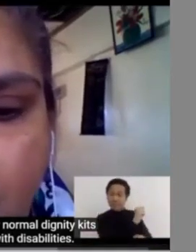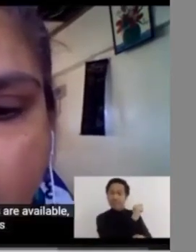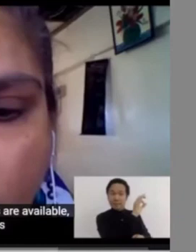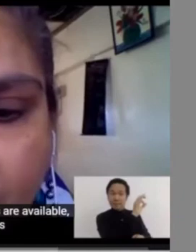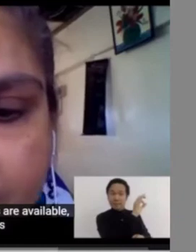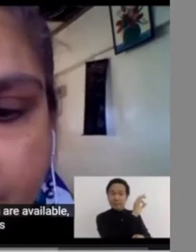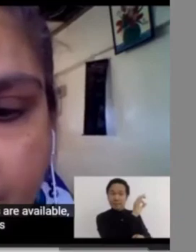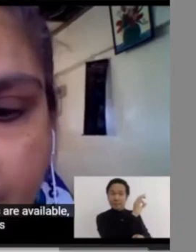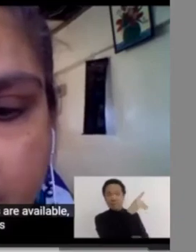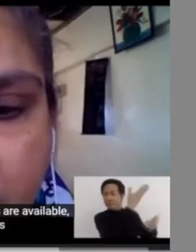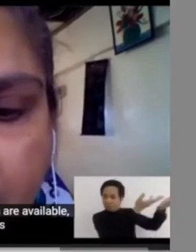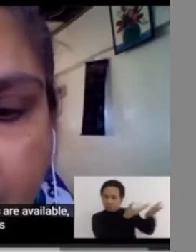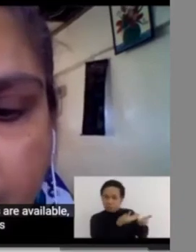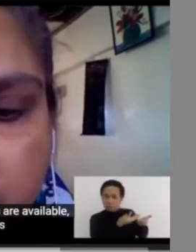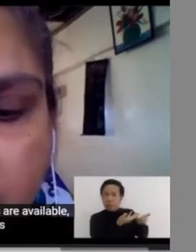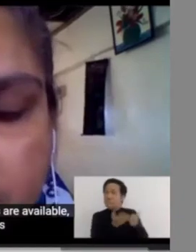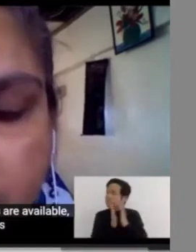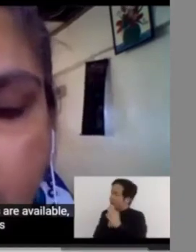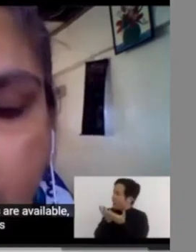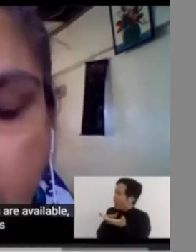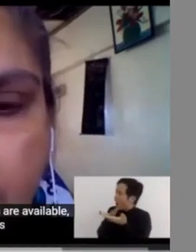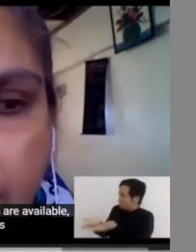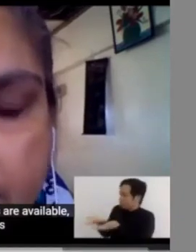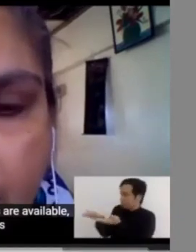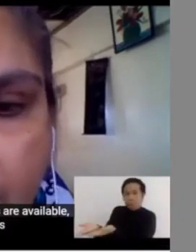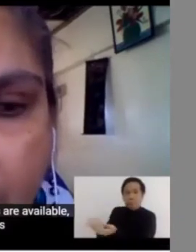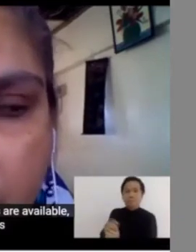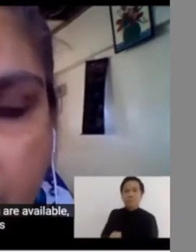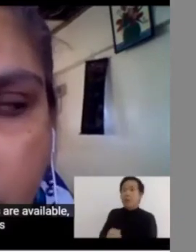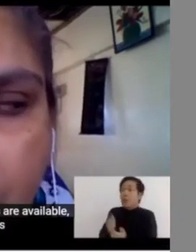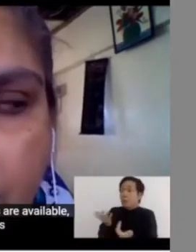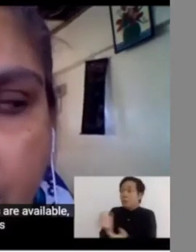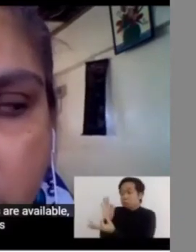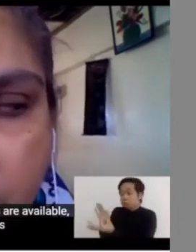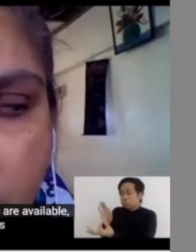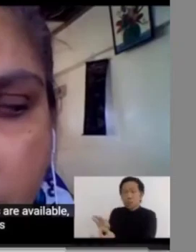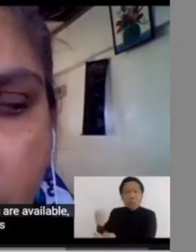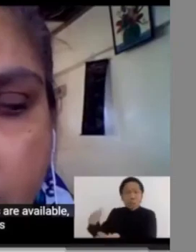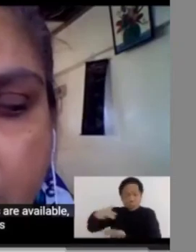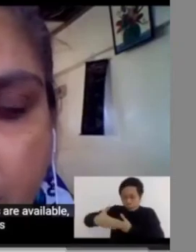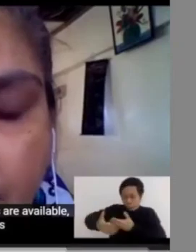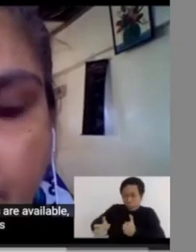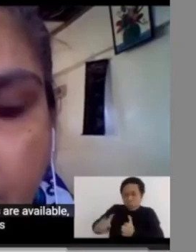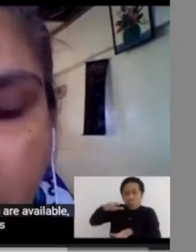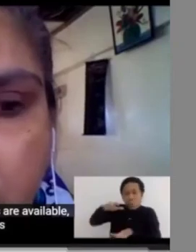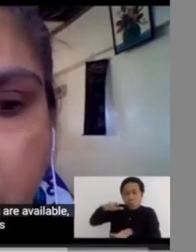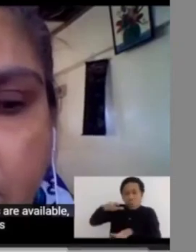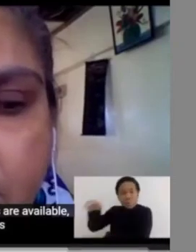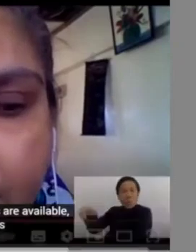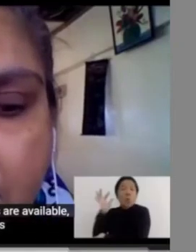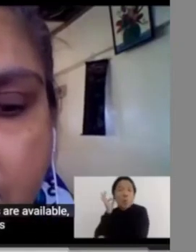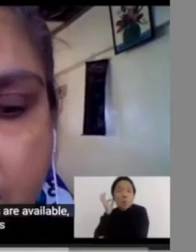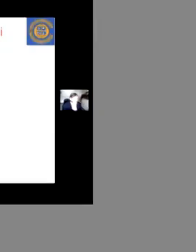disabilities. Once that list is finalized, once the kits are available, it will be distributed to women and girls